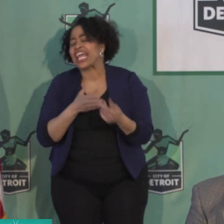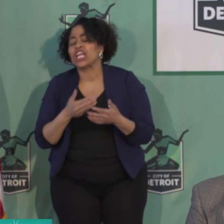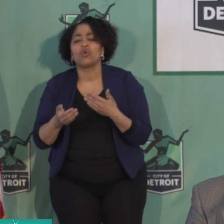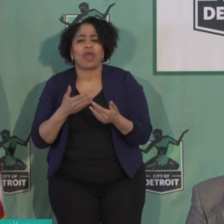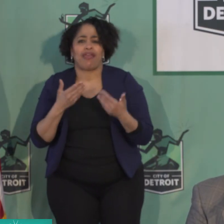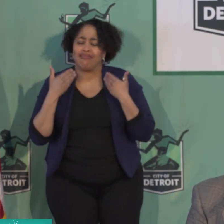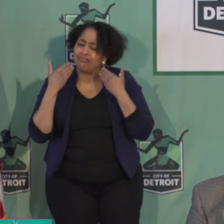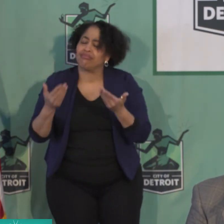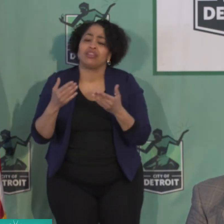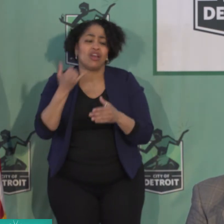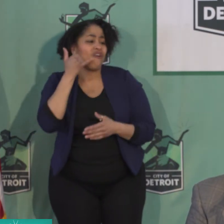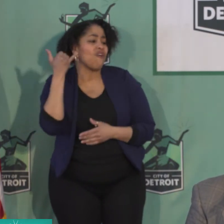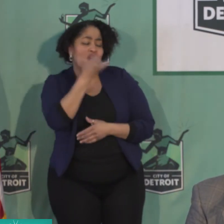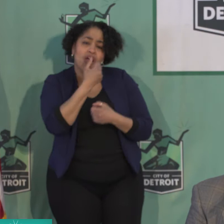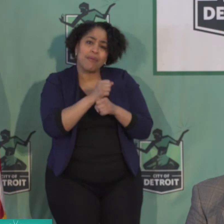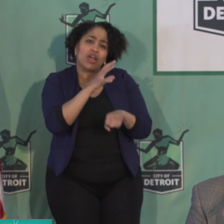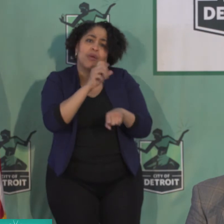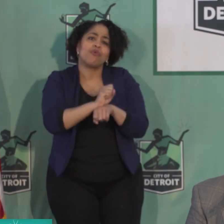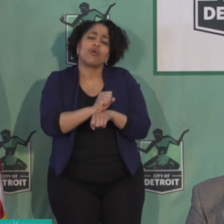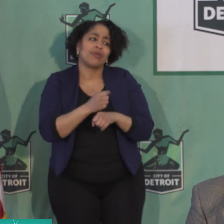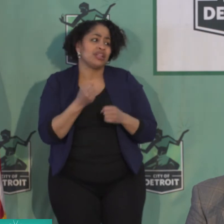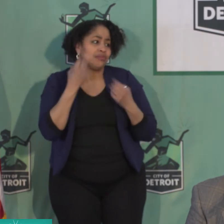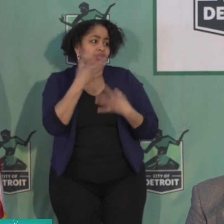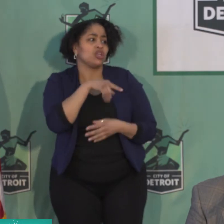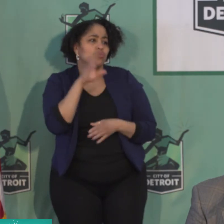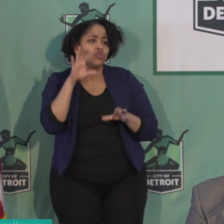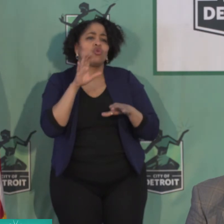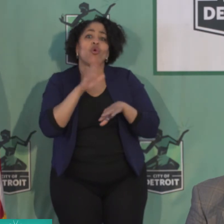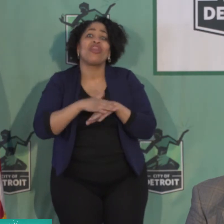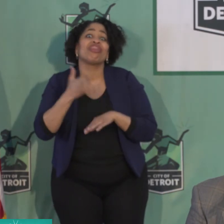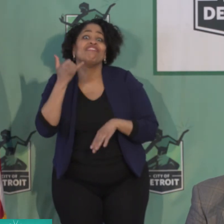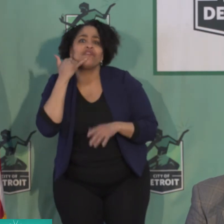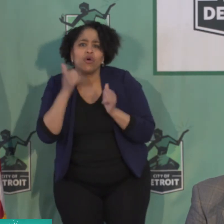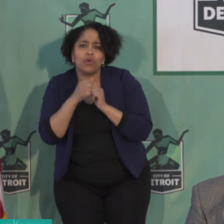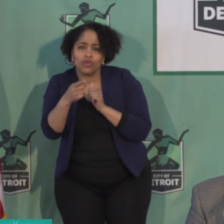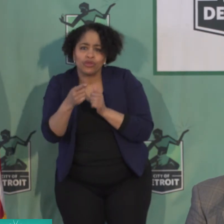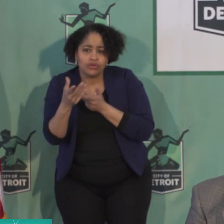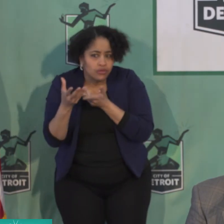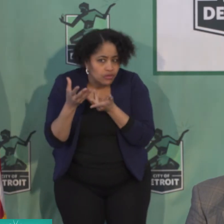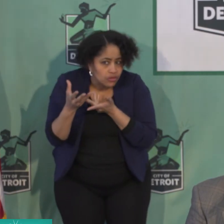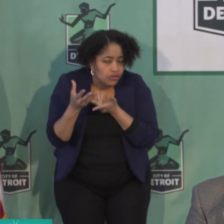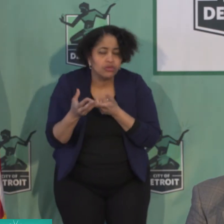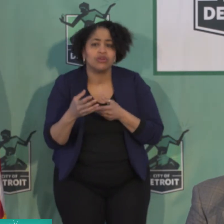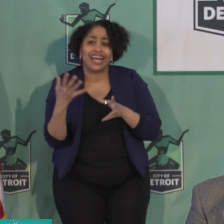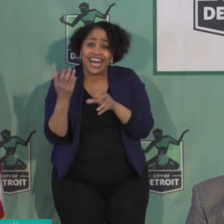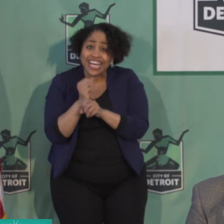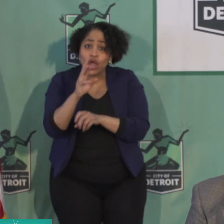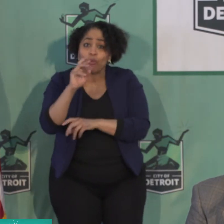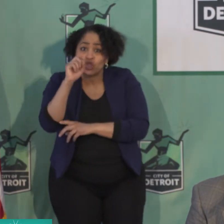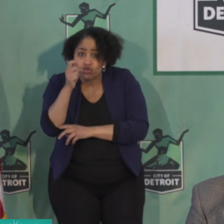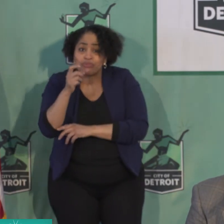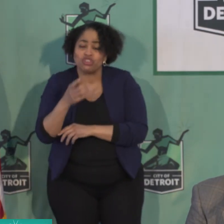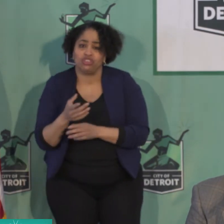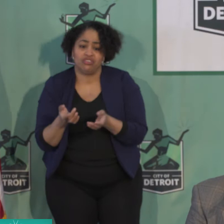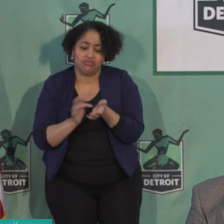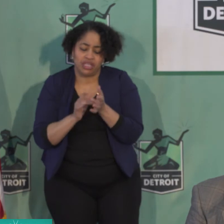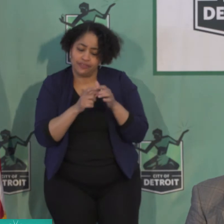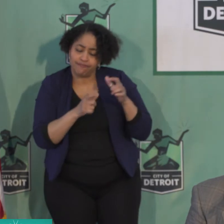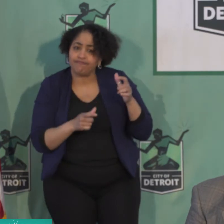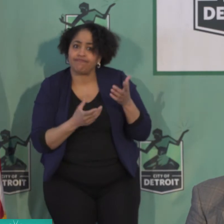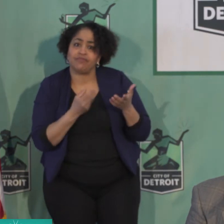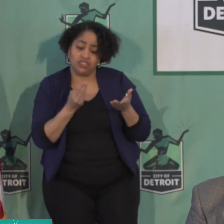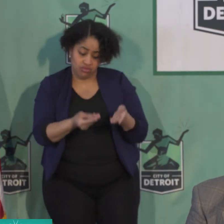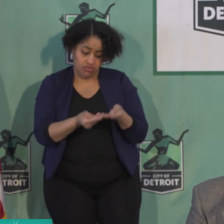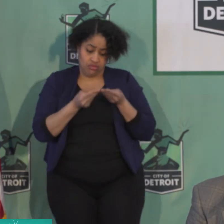get a doctor's appointment. Many of them will do it over the phone. Get your prescription. And once you have